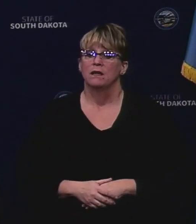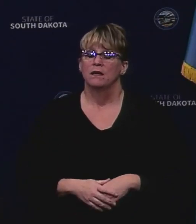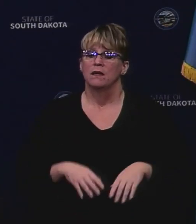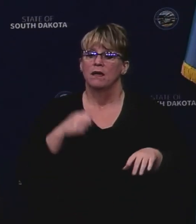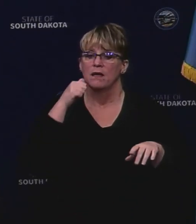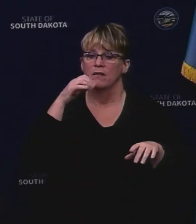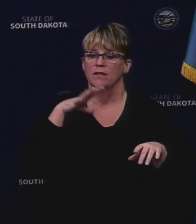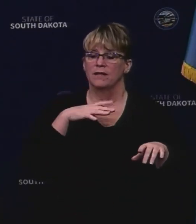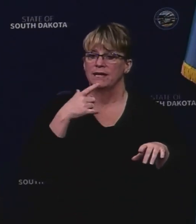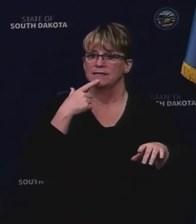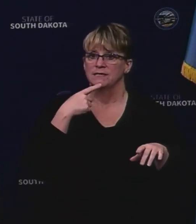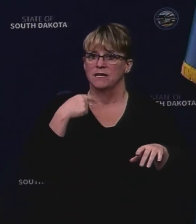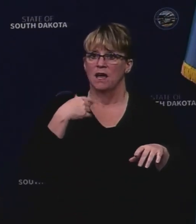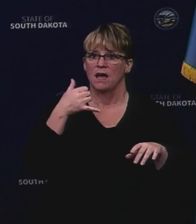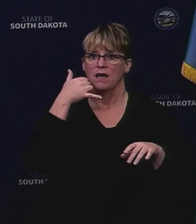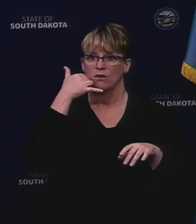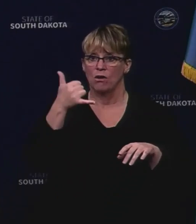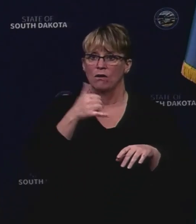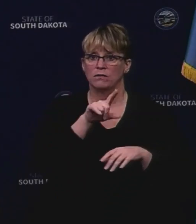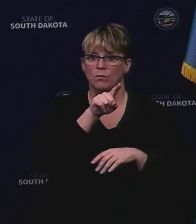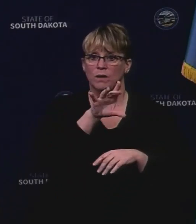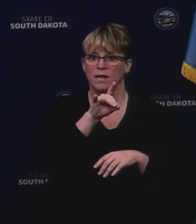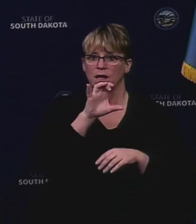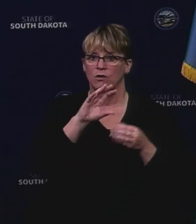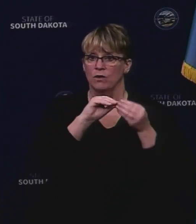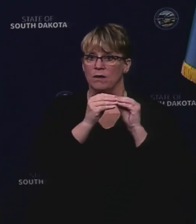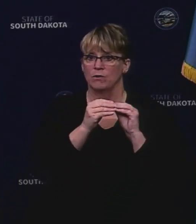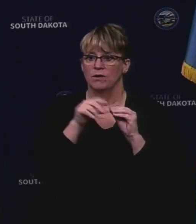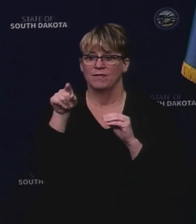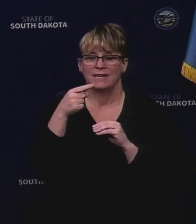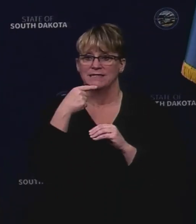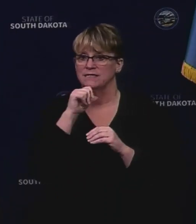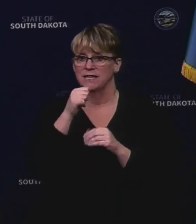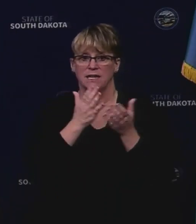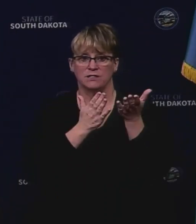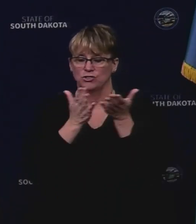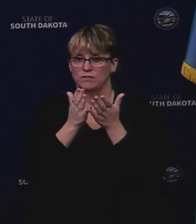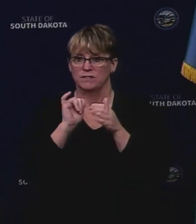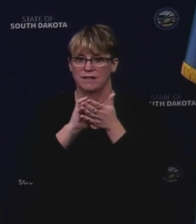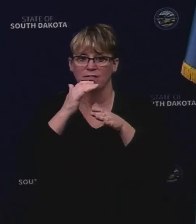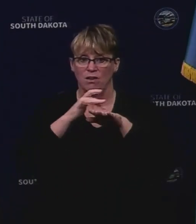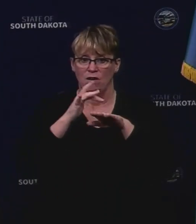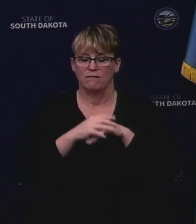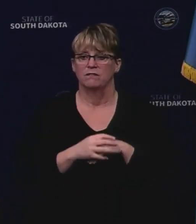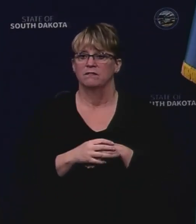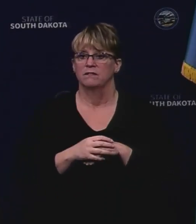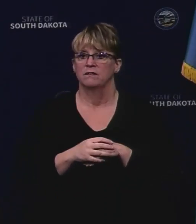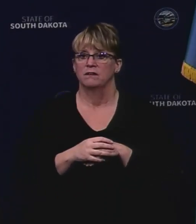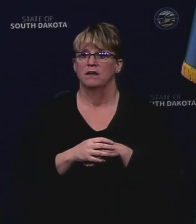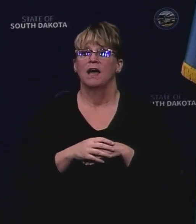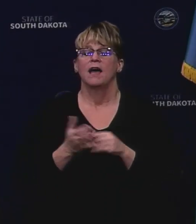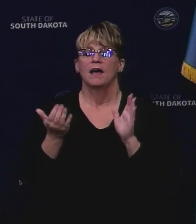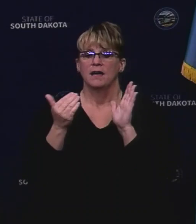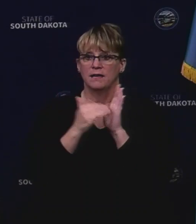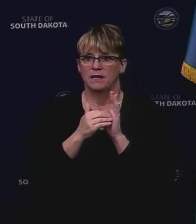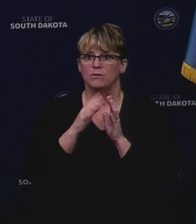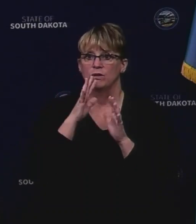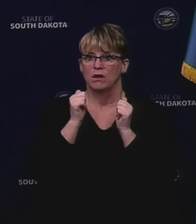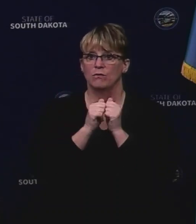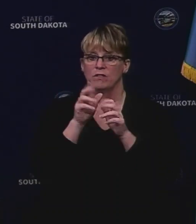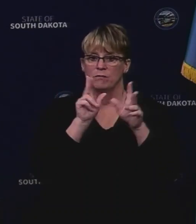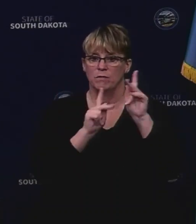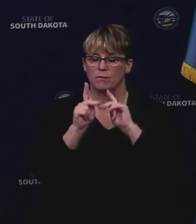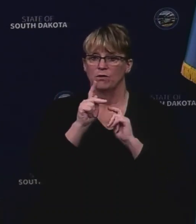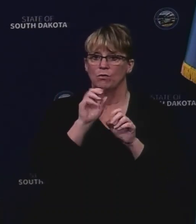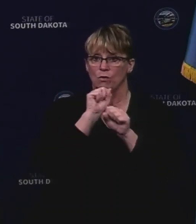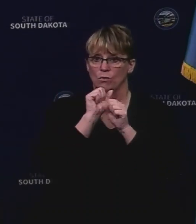I called the toll-free line, and they said that was not a service that they offer. Right. So again, we clarified with the folks that are manning